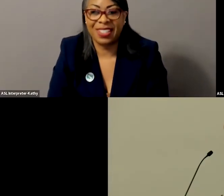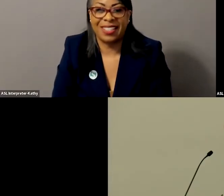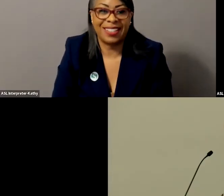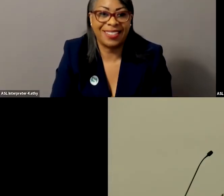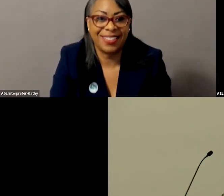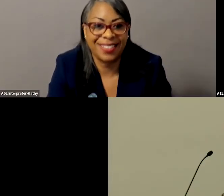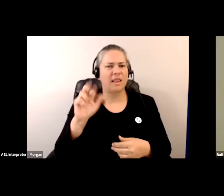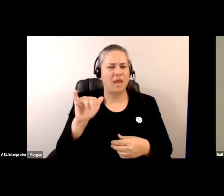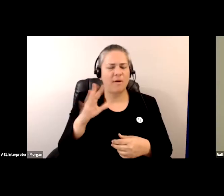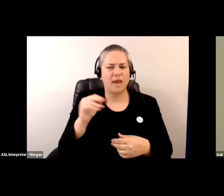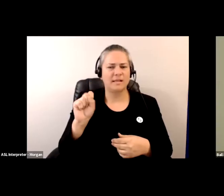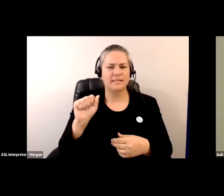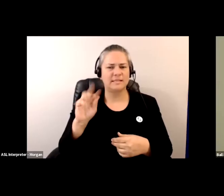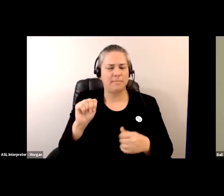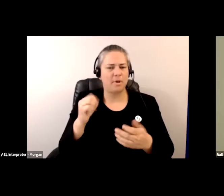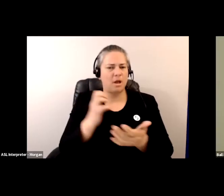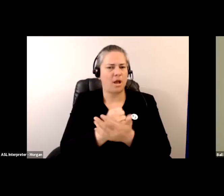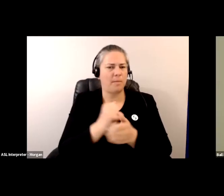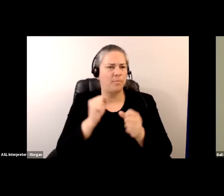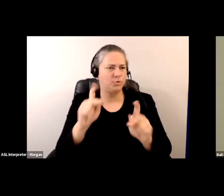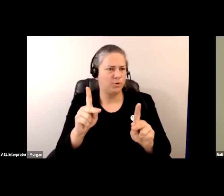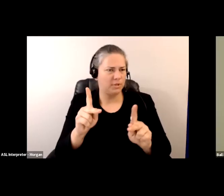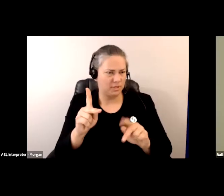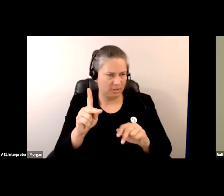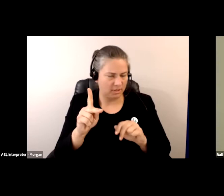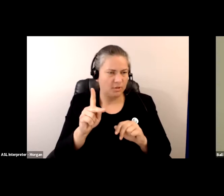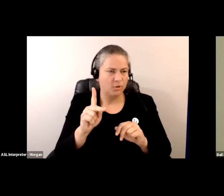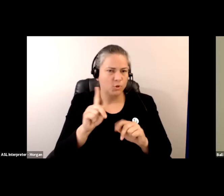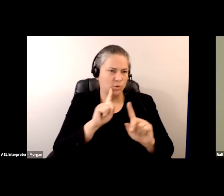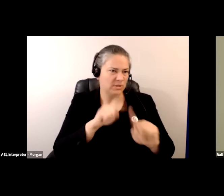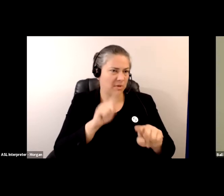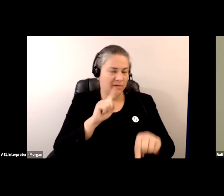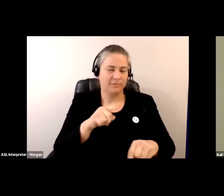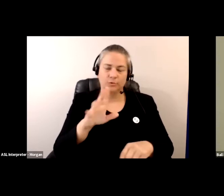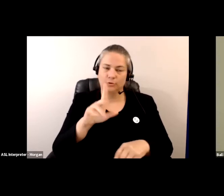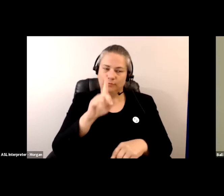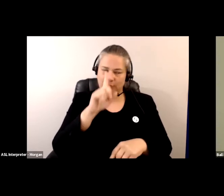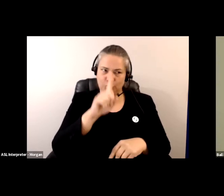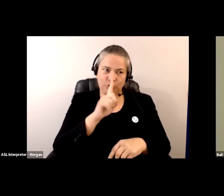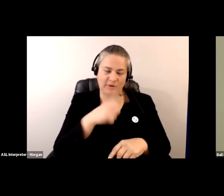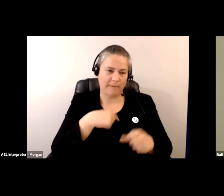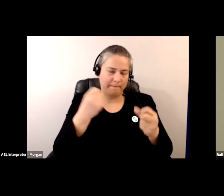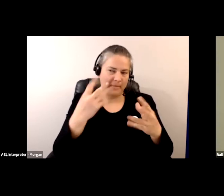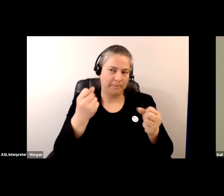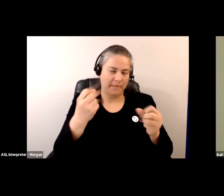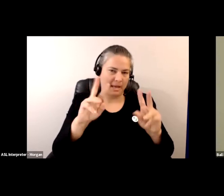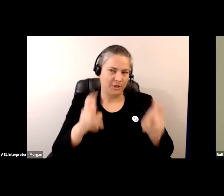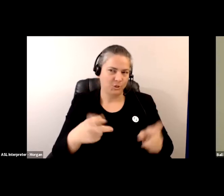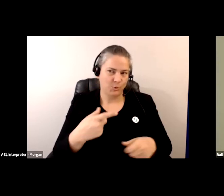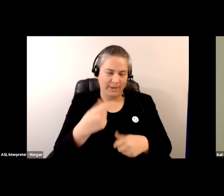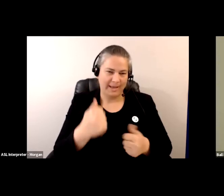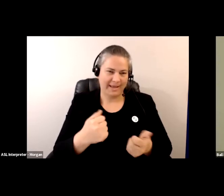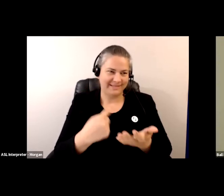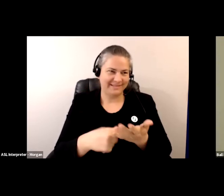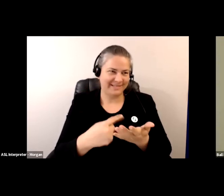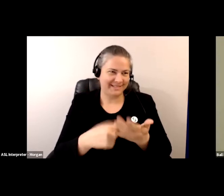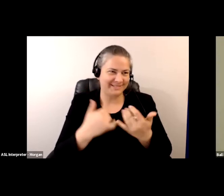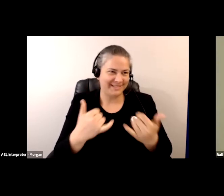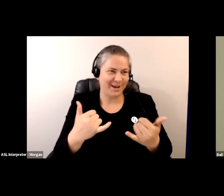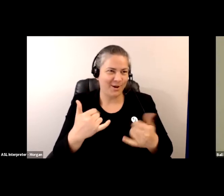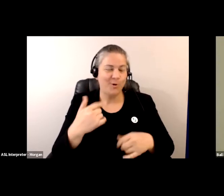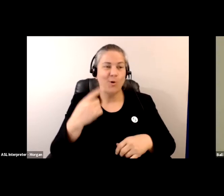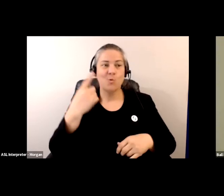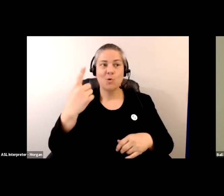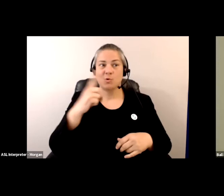to respond. You know, we heard there were certainly many issues that we could talk about at this point. You know, one that I'm curious